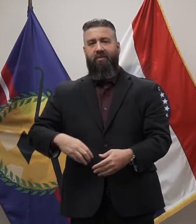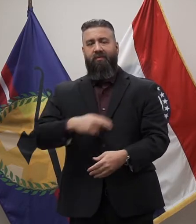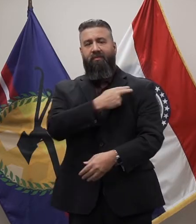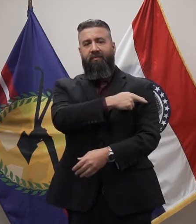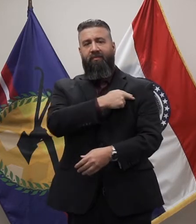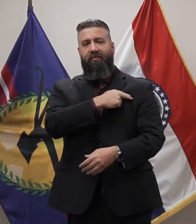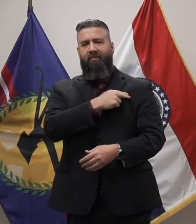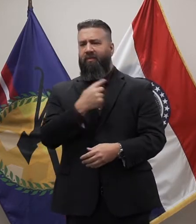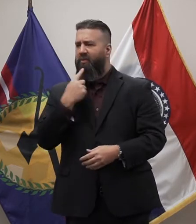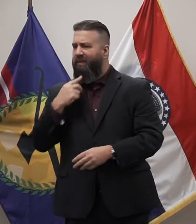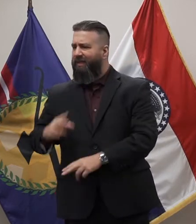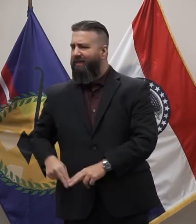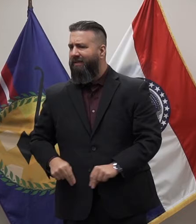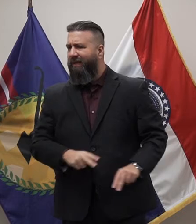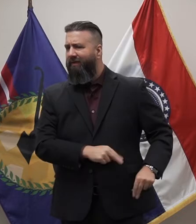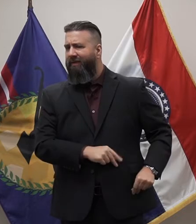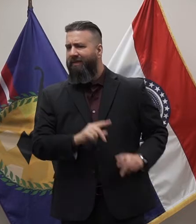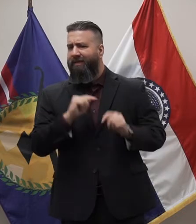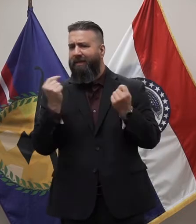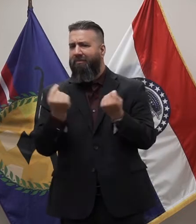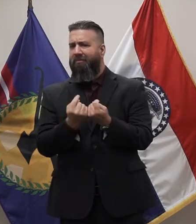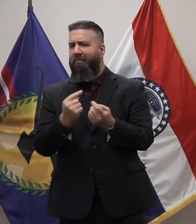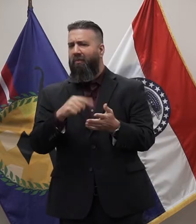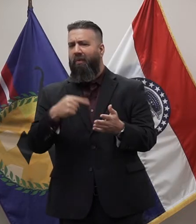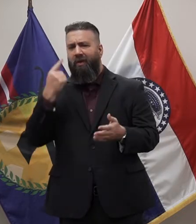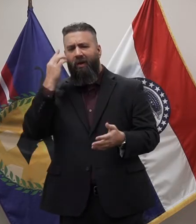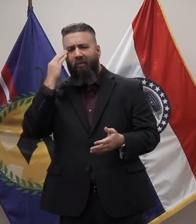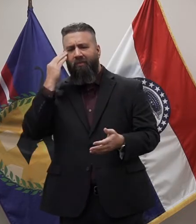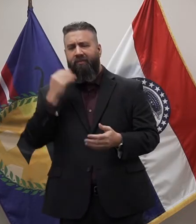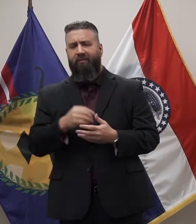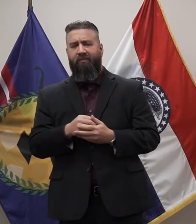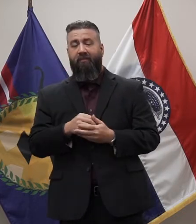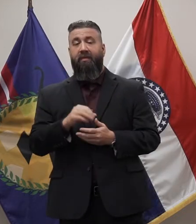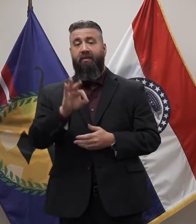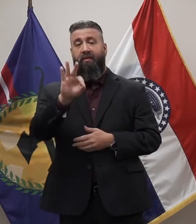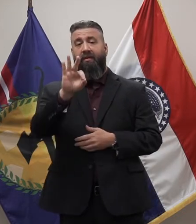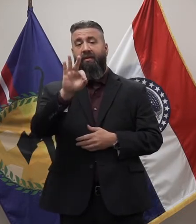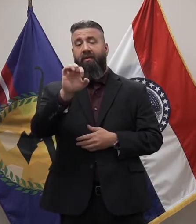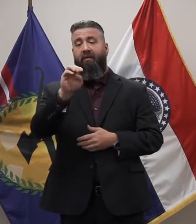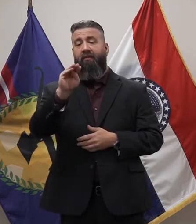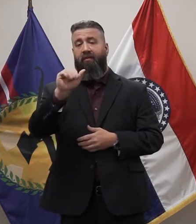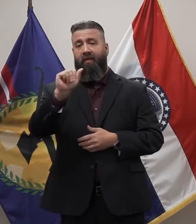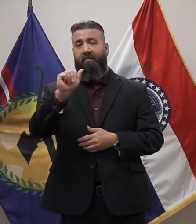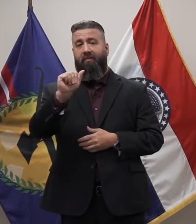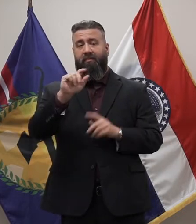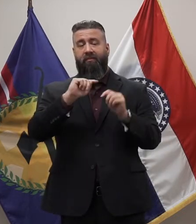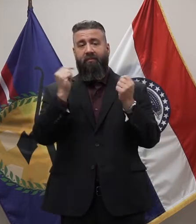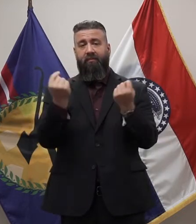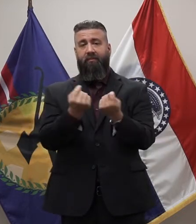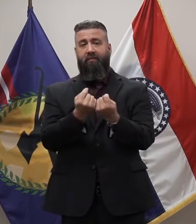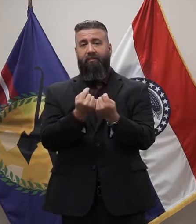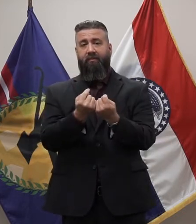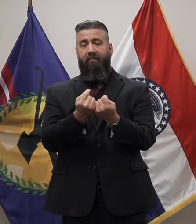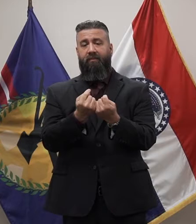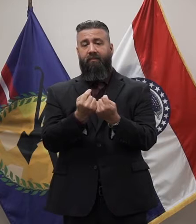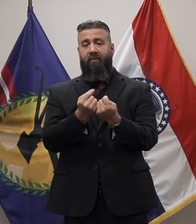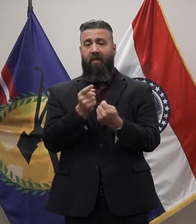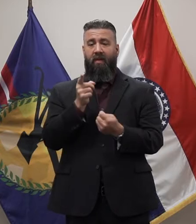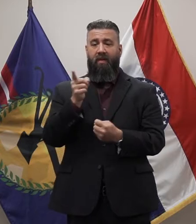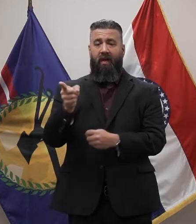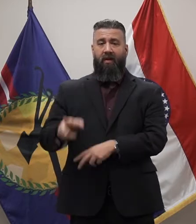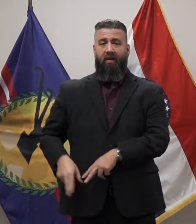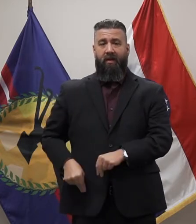team? Well, we know it's a FEMA team. It's a Federal Emergency Response Team, and they are